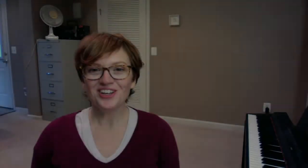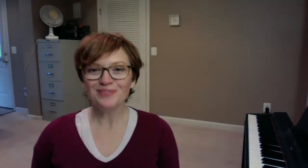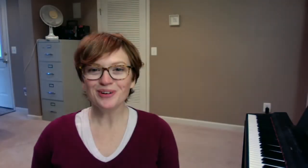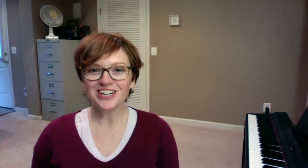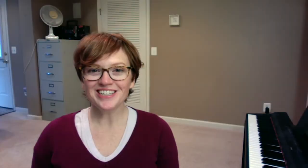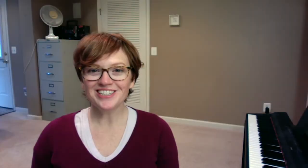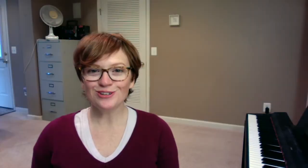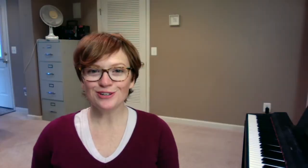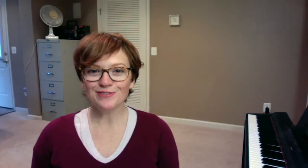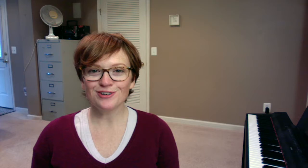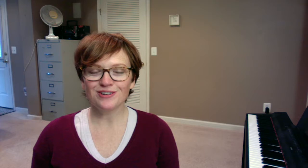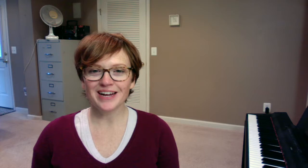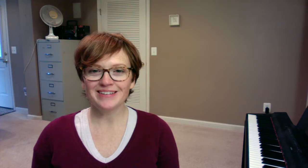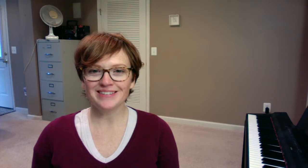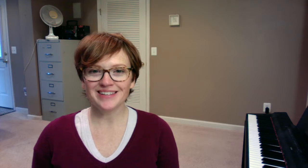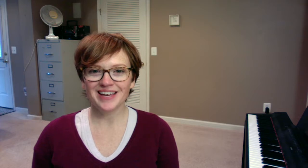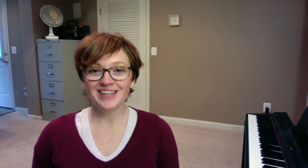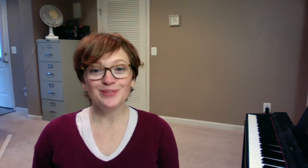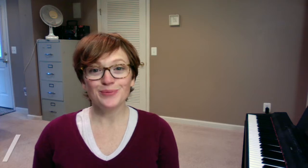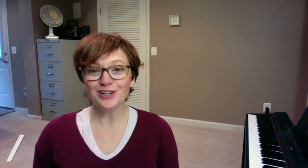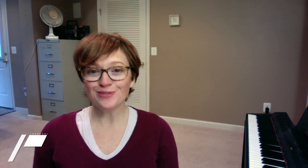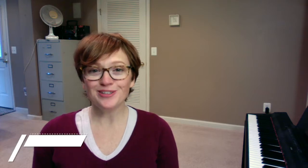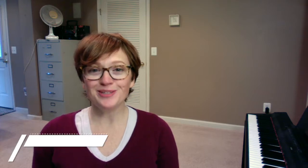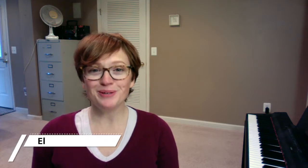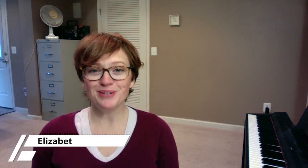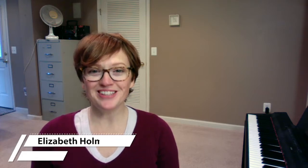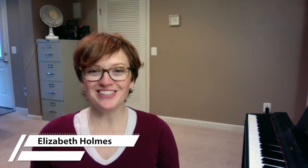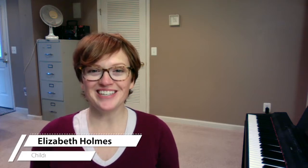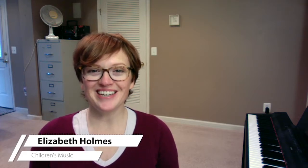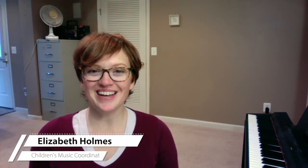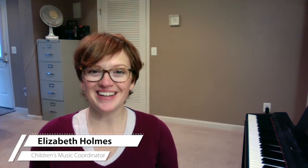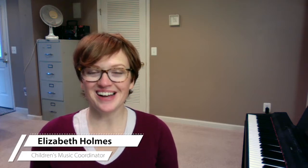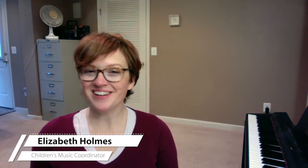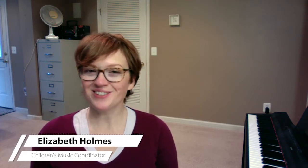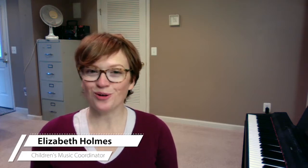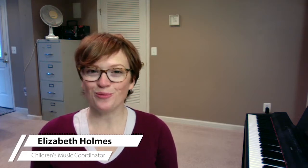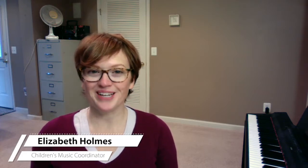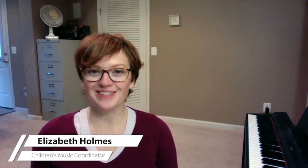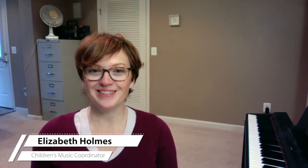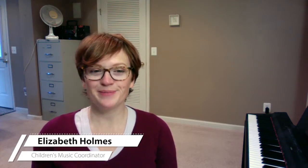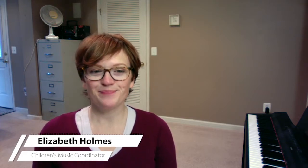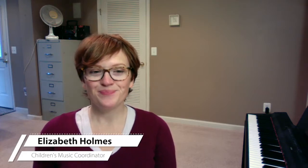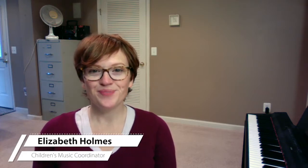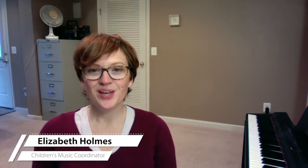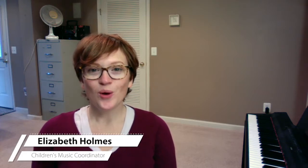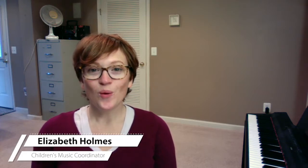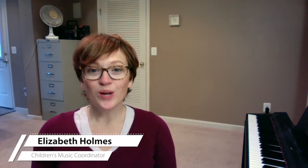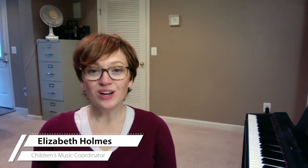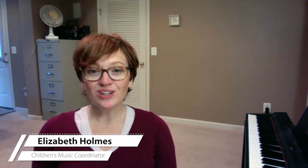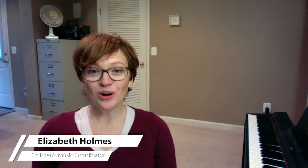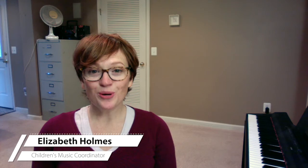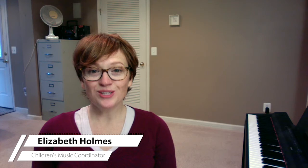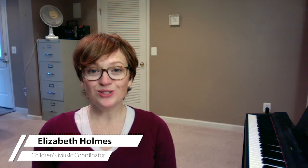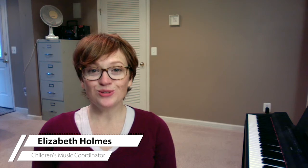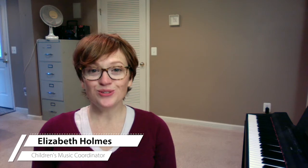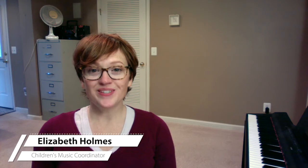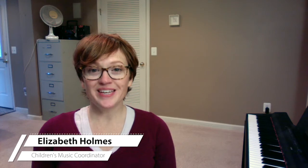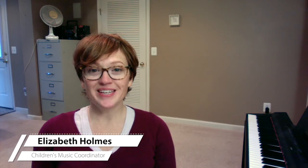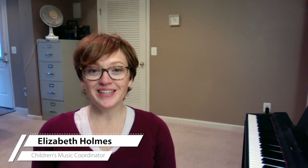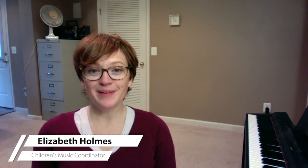Good morning, children of grace. It's wonderful to be with you today, as always. We are going to sing and